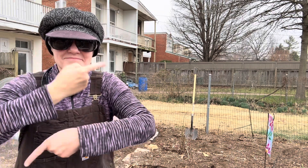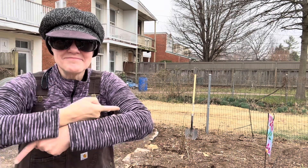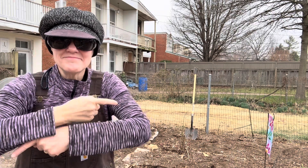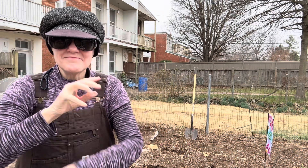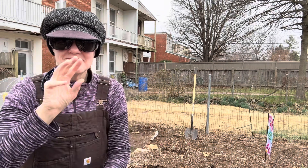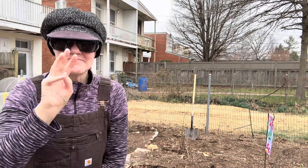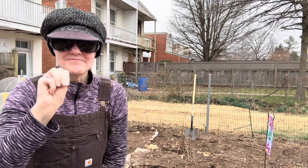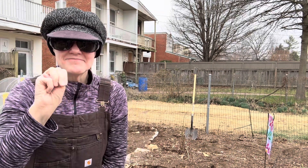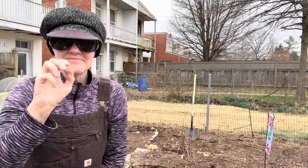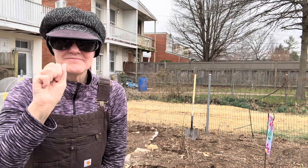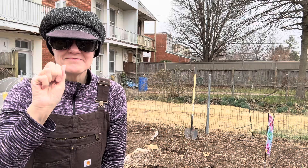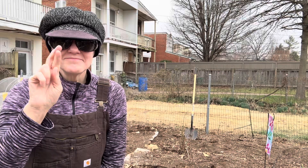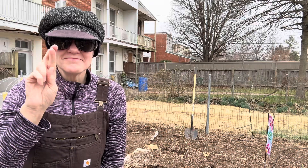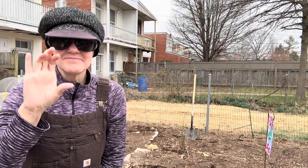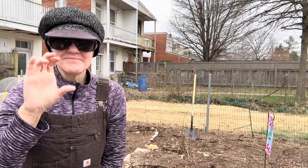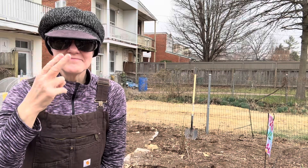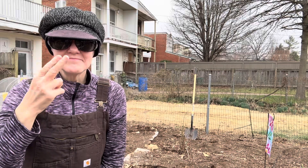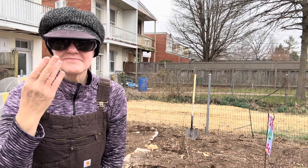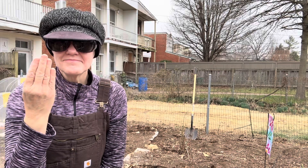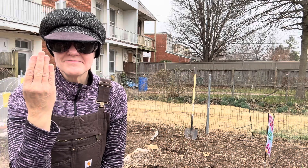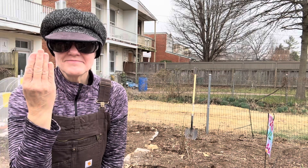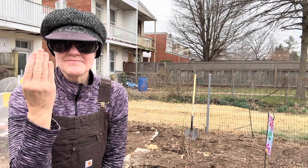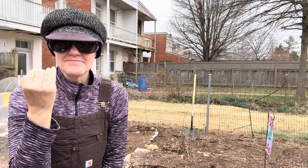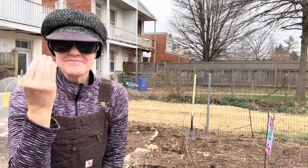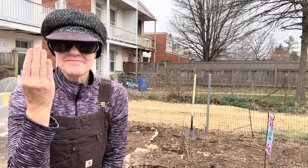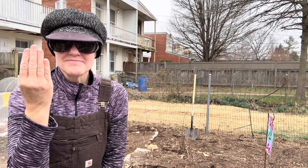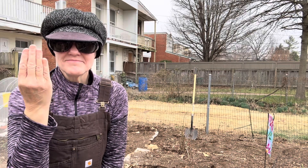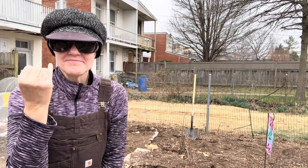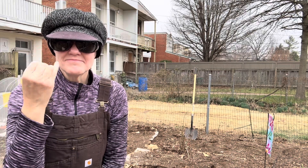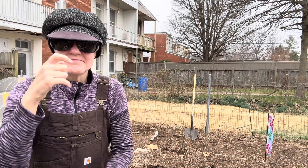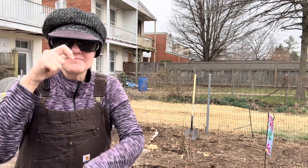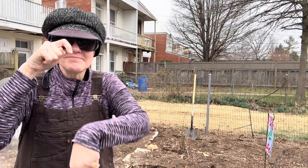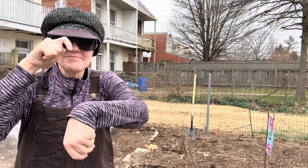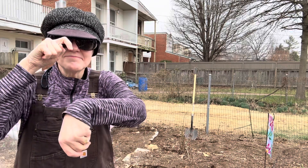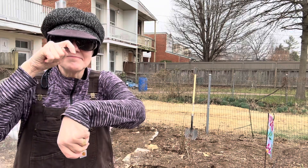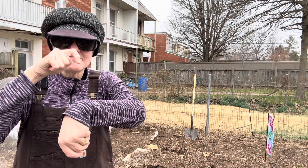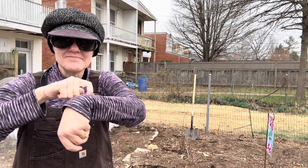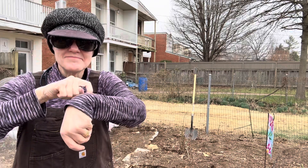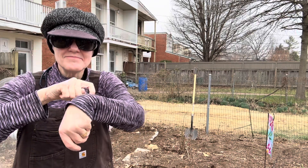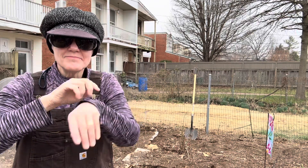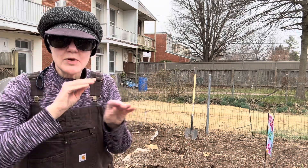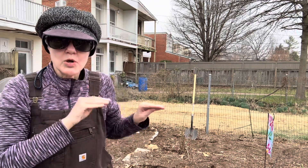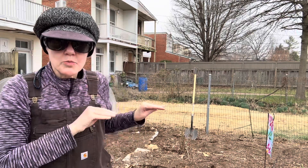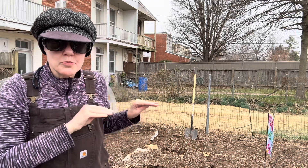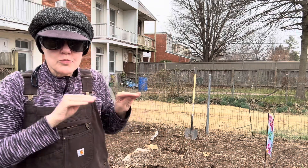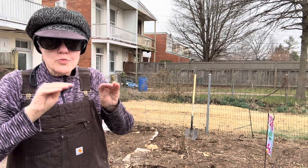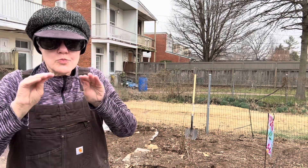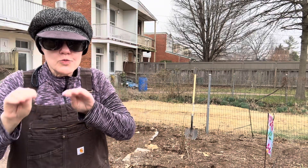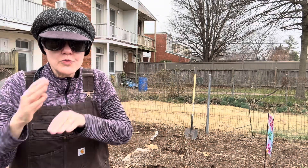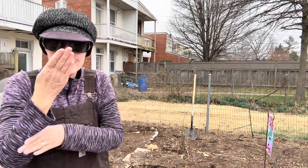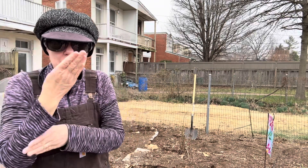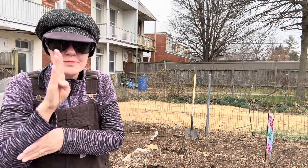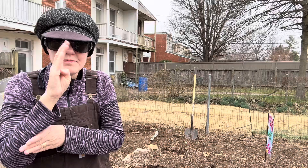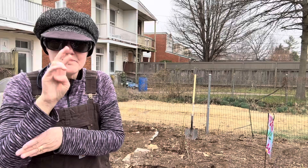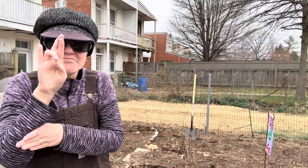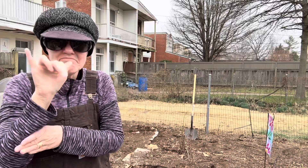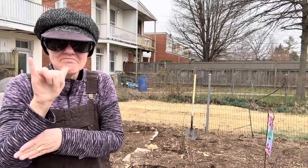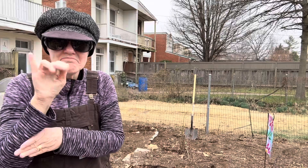Today is March the 14th and it's time to move our